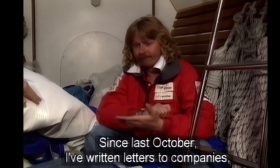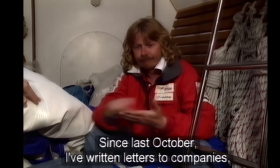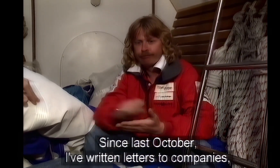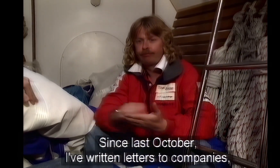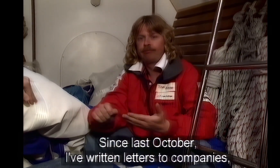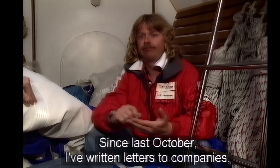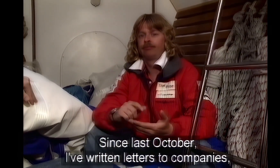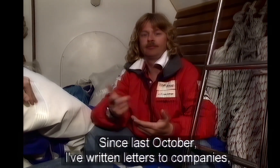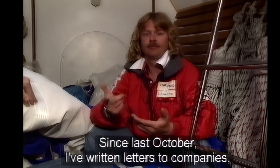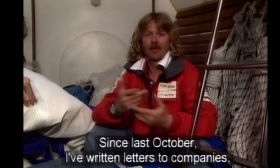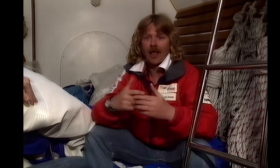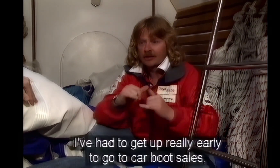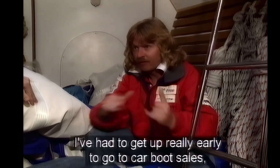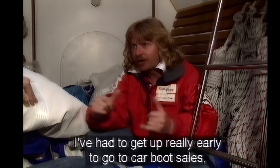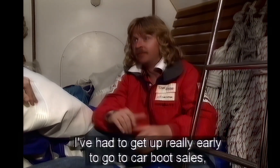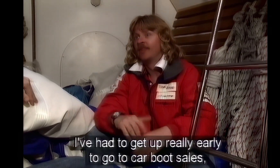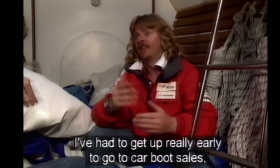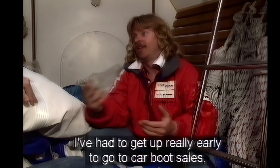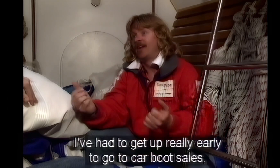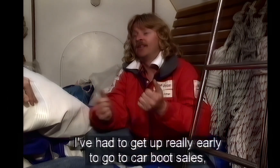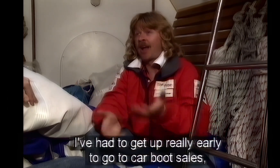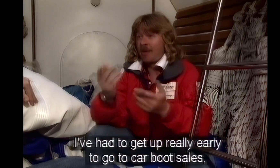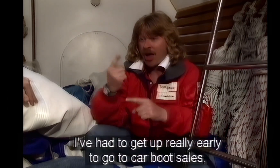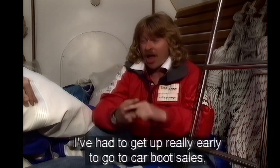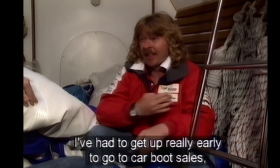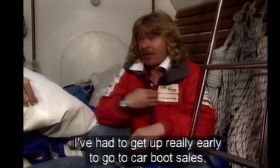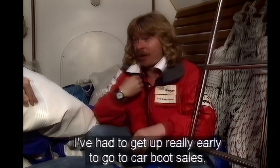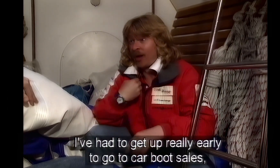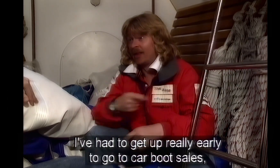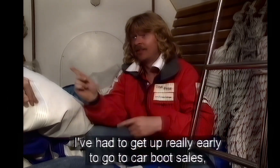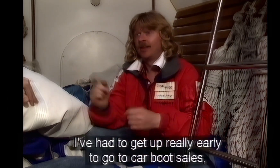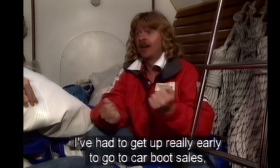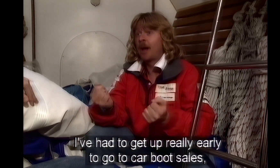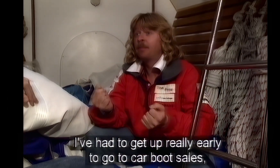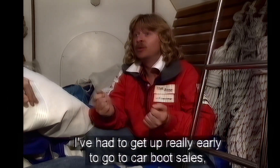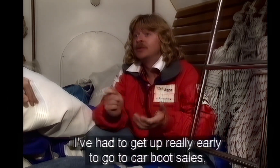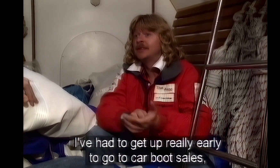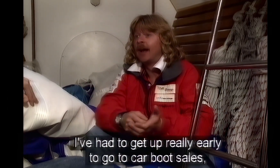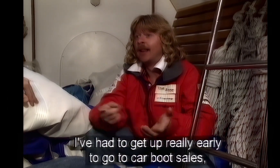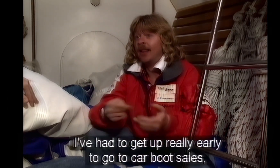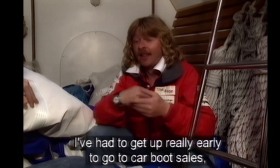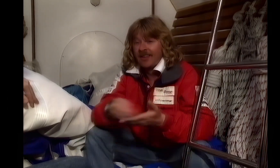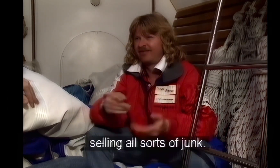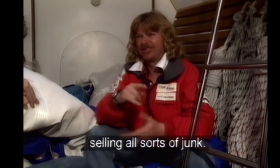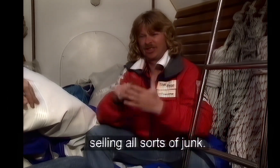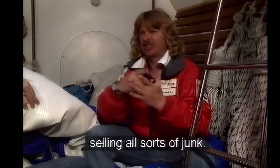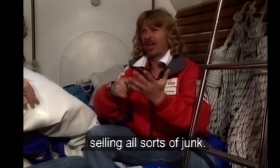written letters to companies. I've had to get up really early in the morning to go to car boot sales, selling all sorts of junk.